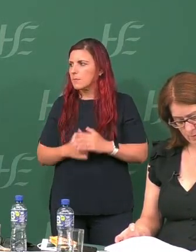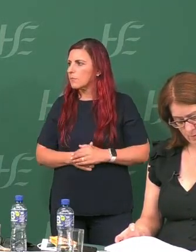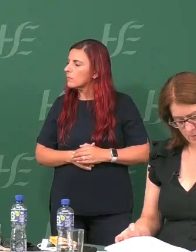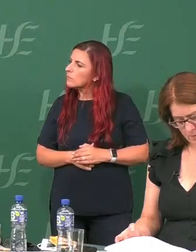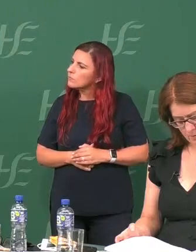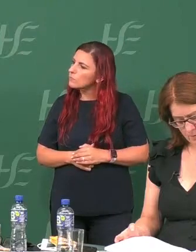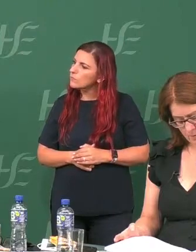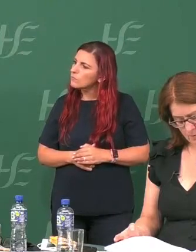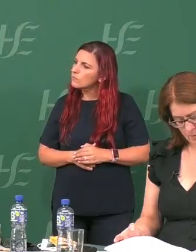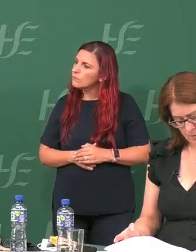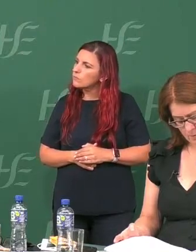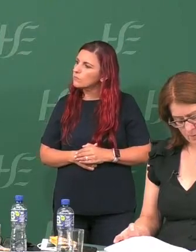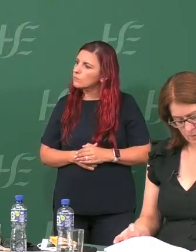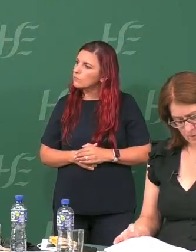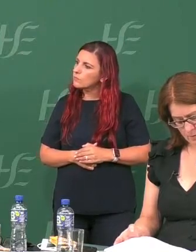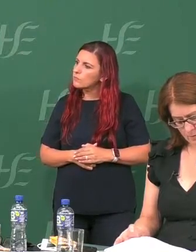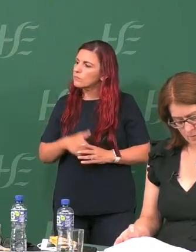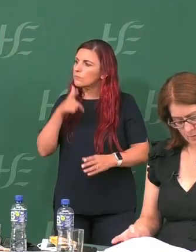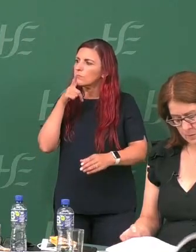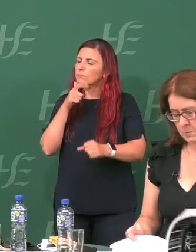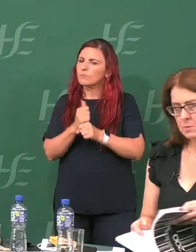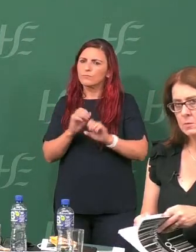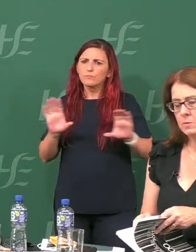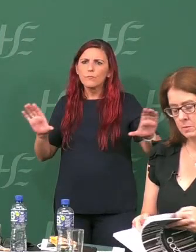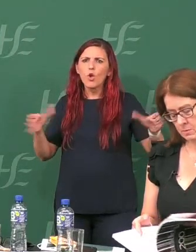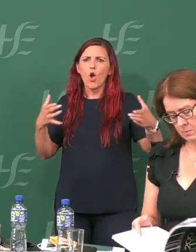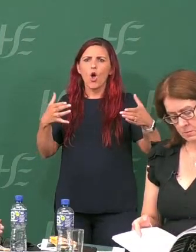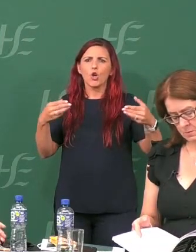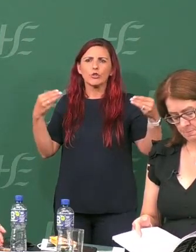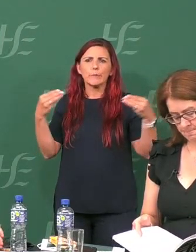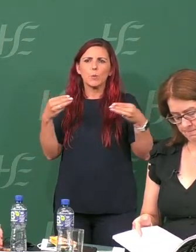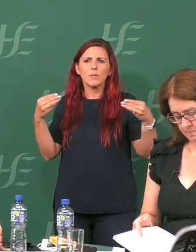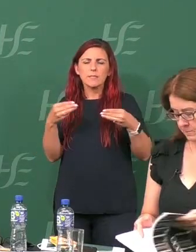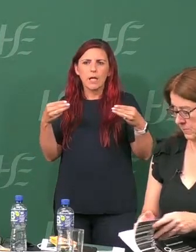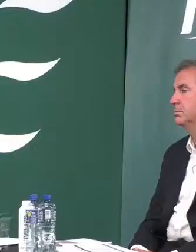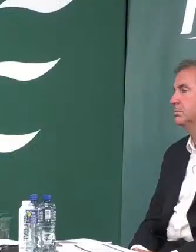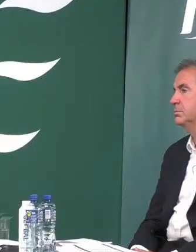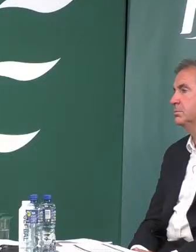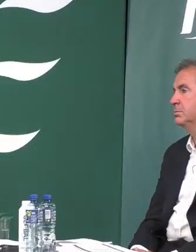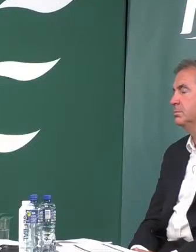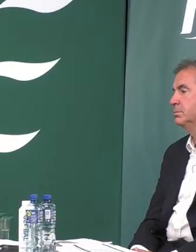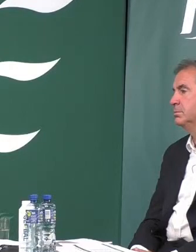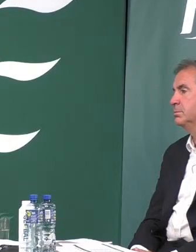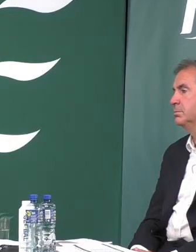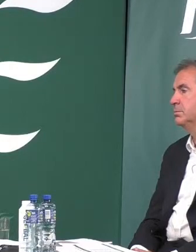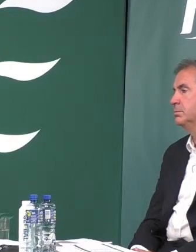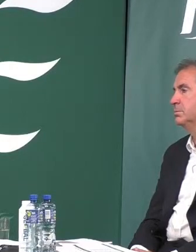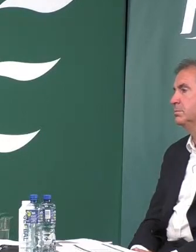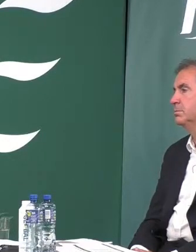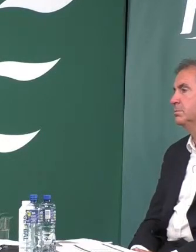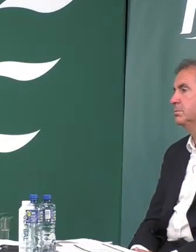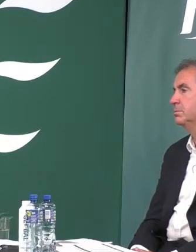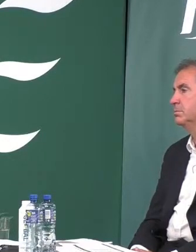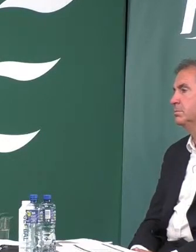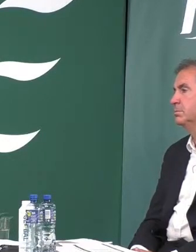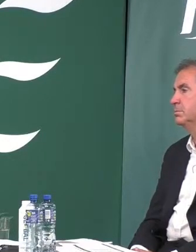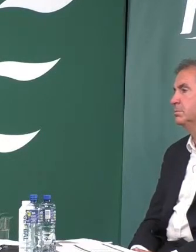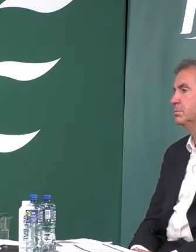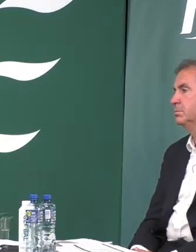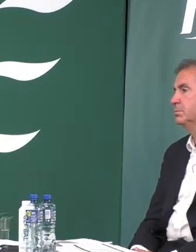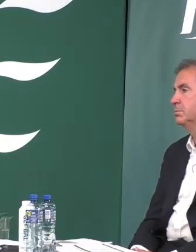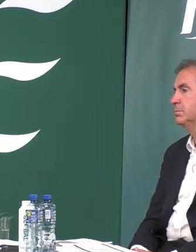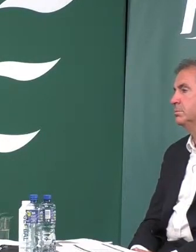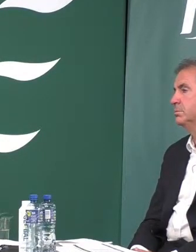Then just on herd immunity, I think, Colin, you were discussing it earlier. You mentioned a figure of about